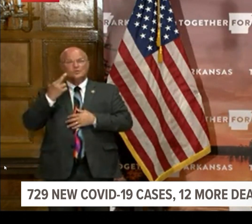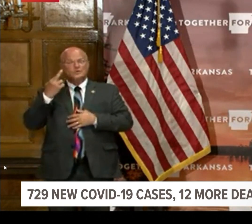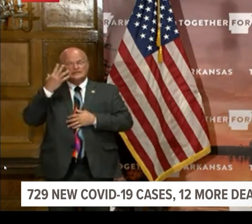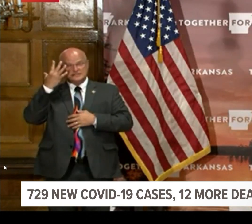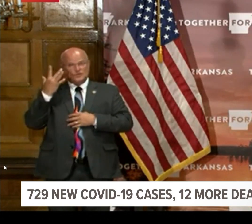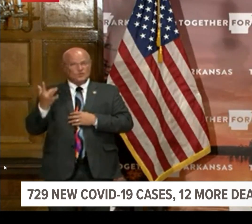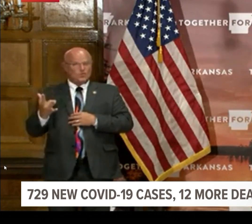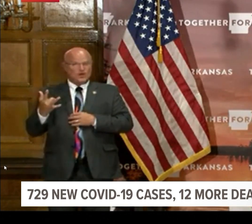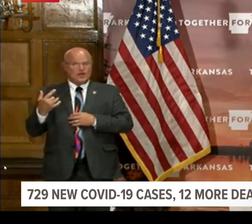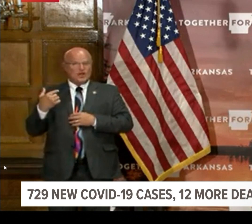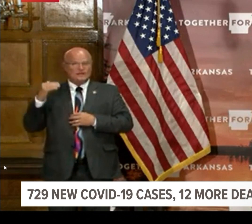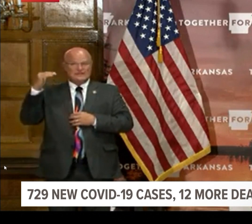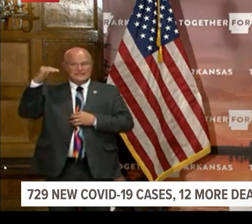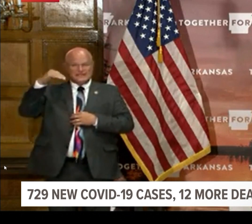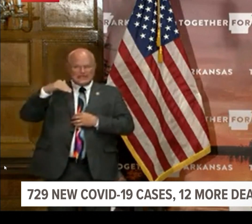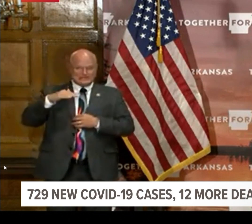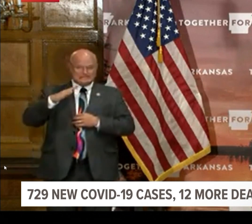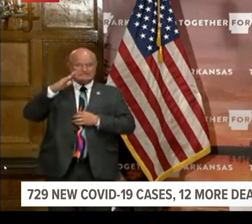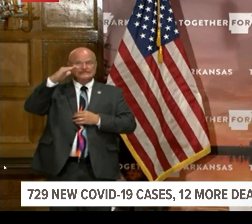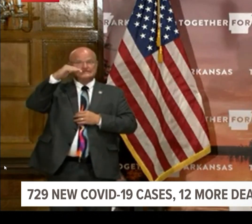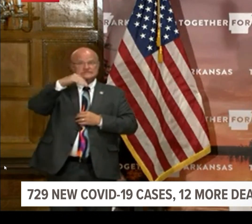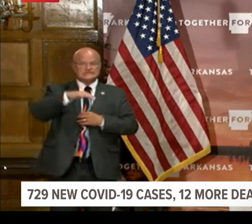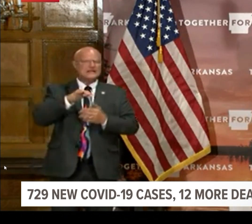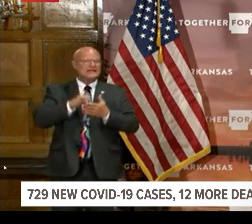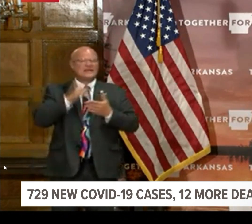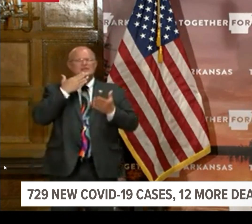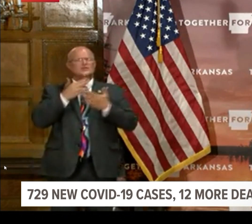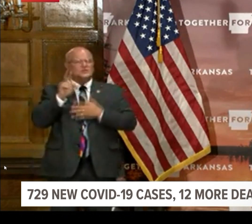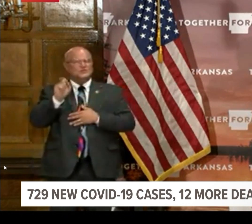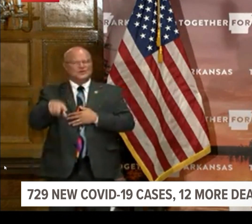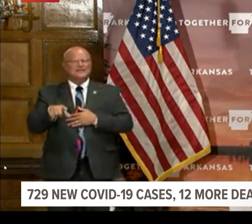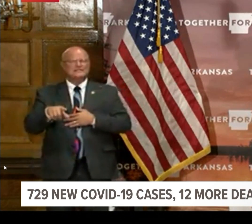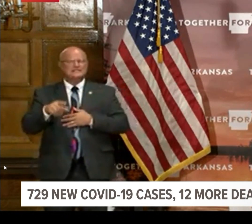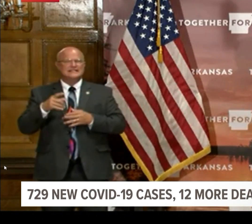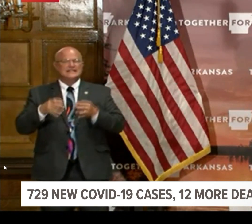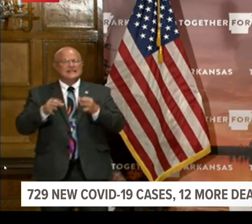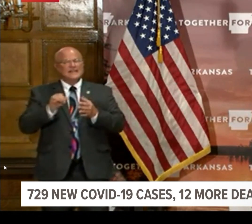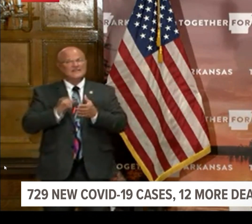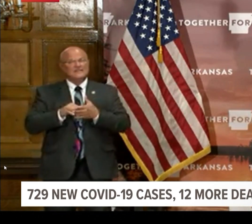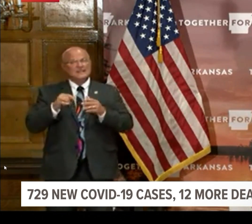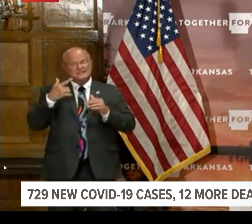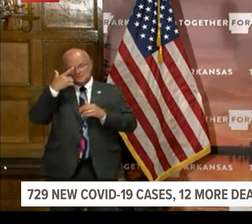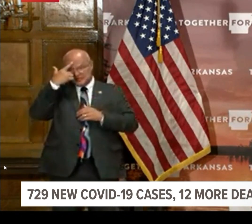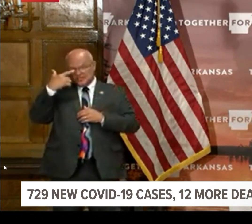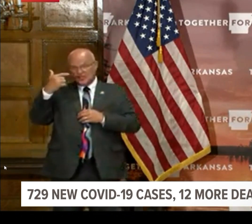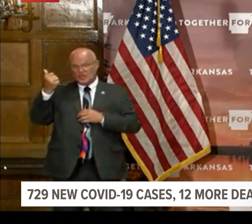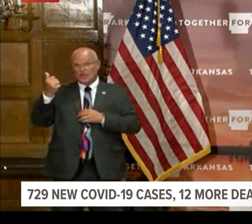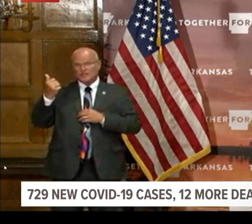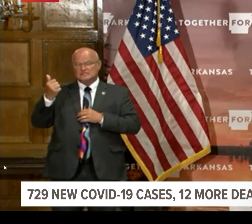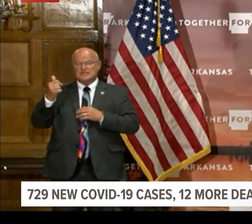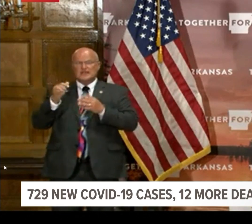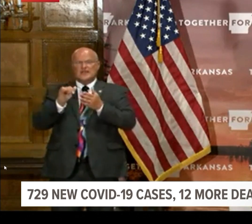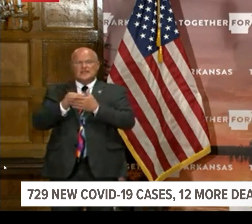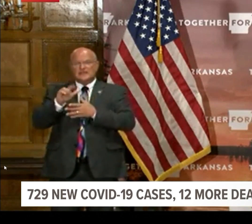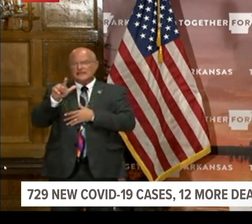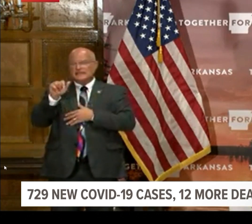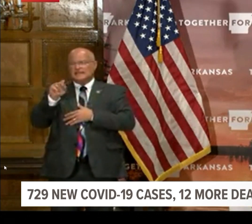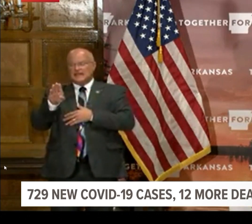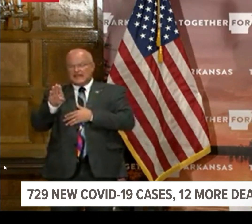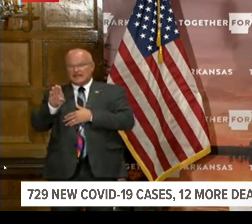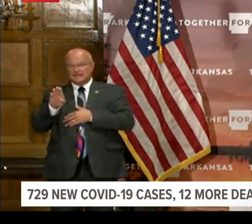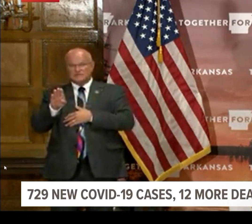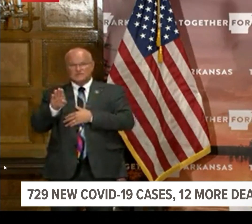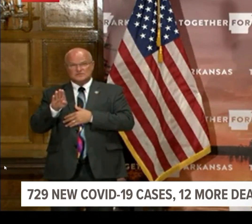for the decline, and that's an excellent question as to whether that is because the labs